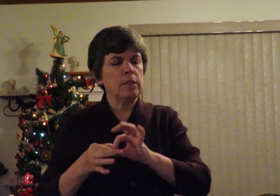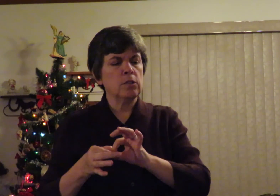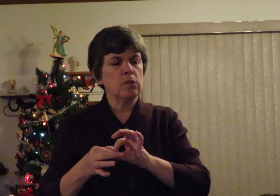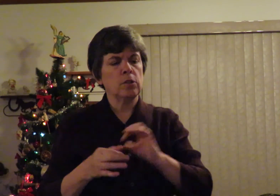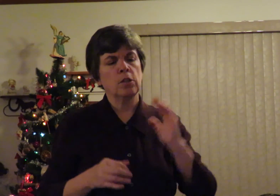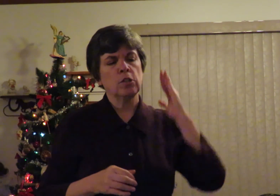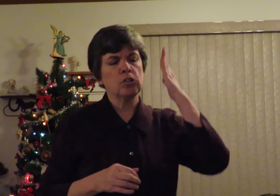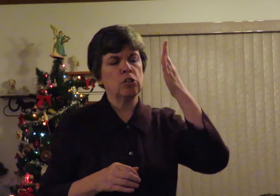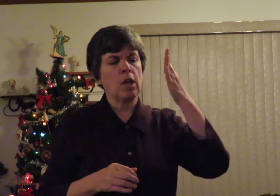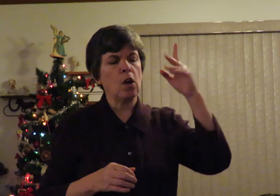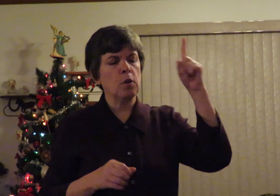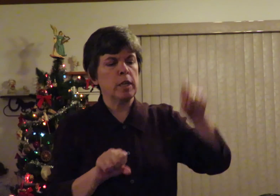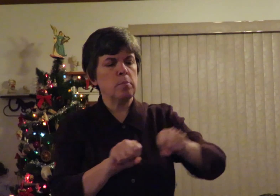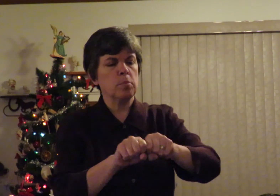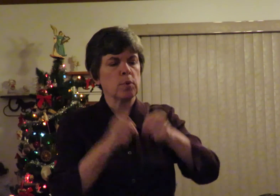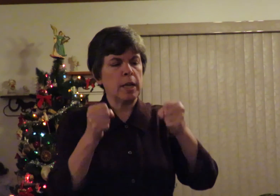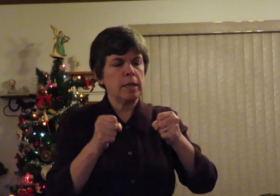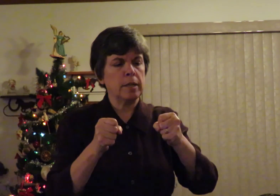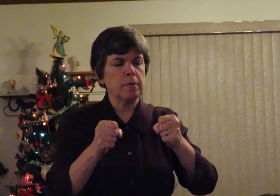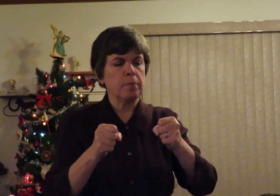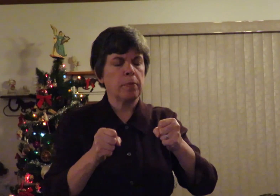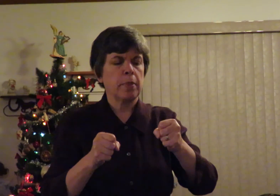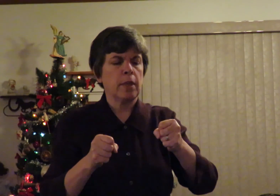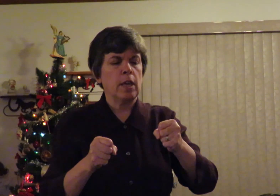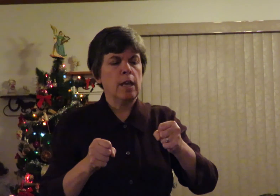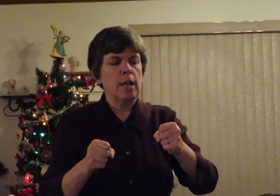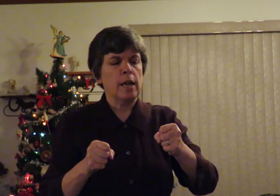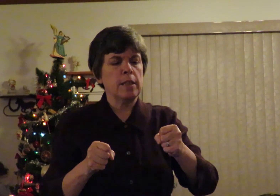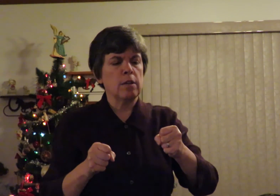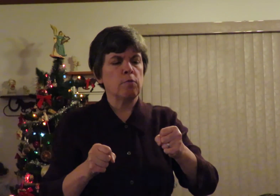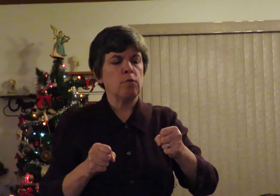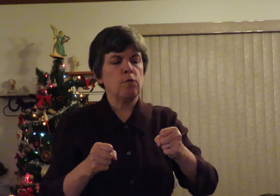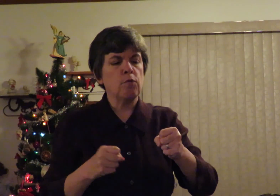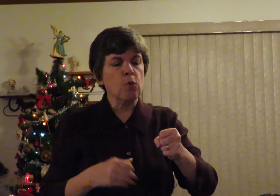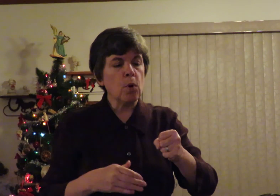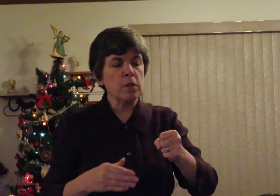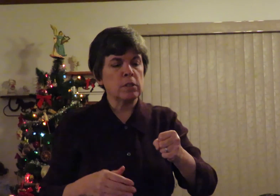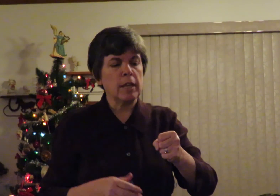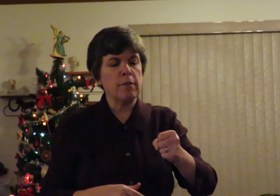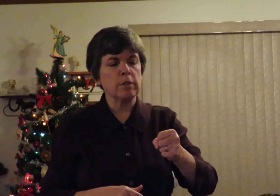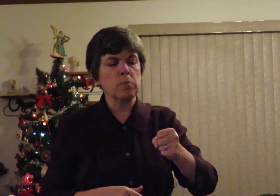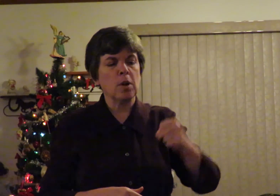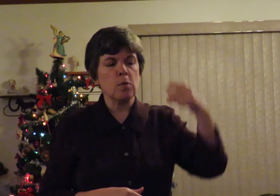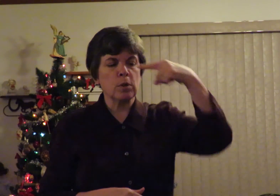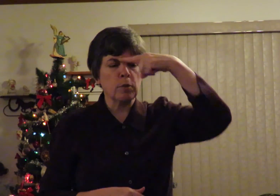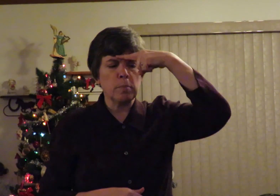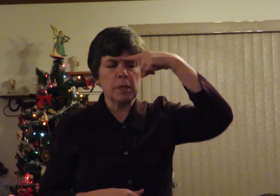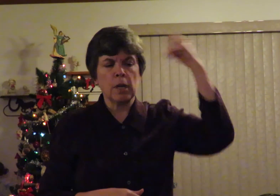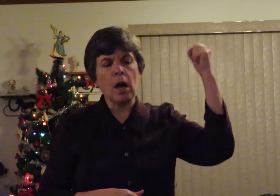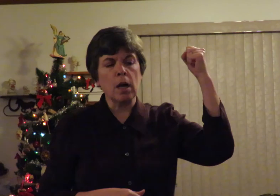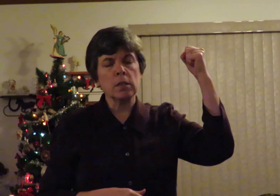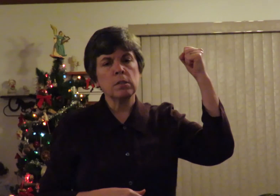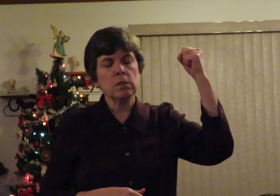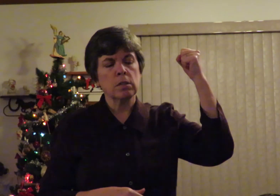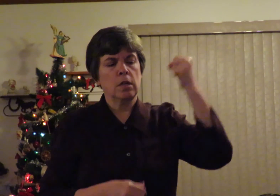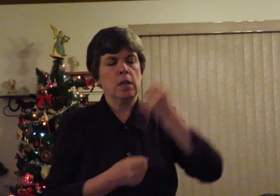Chains shall he break. And then for the slave is our brother, we're doing because